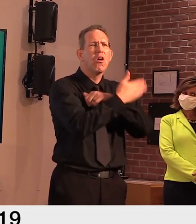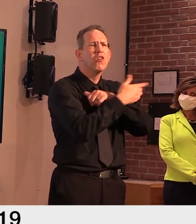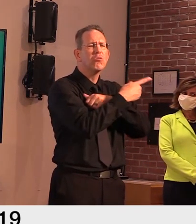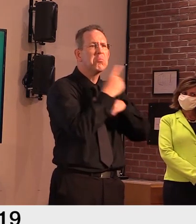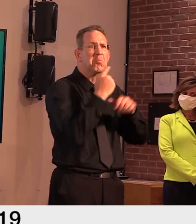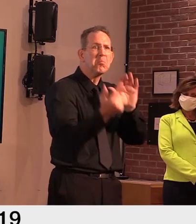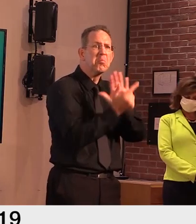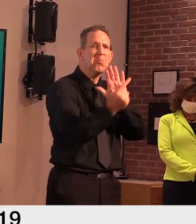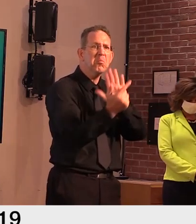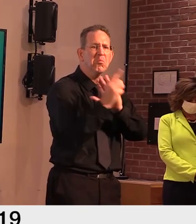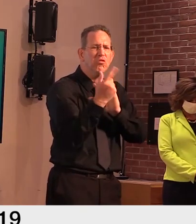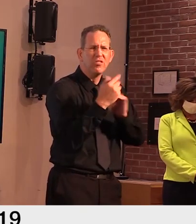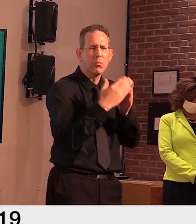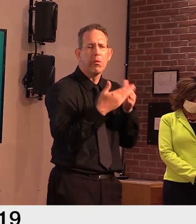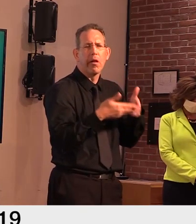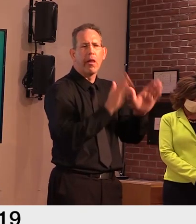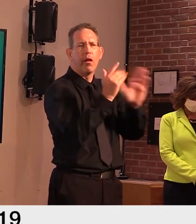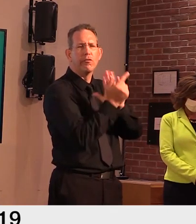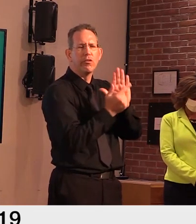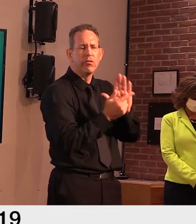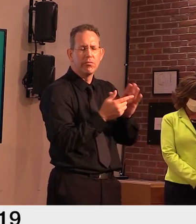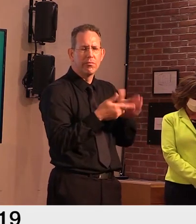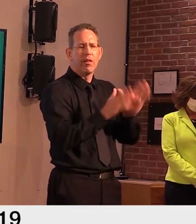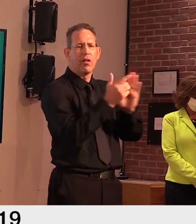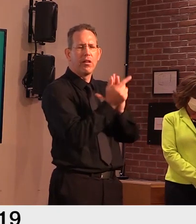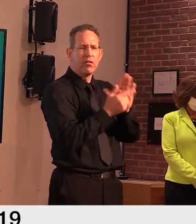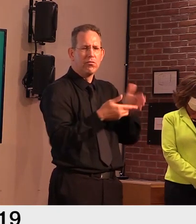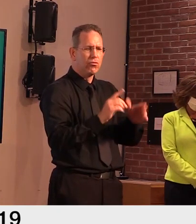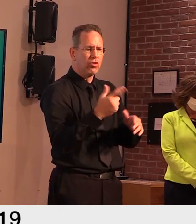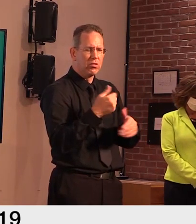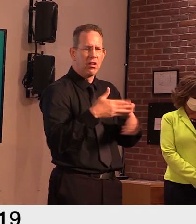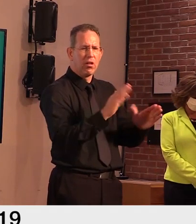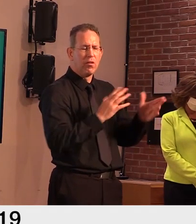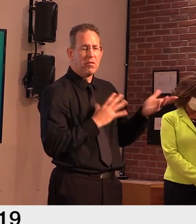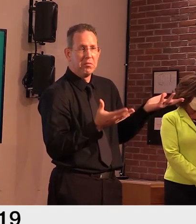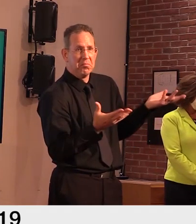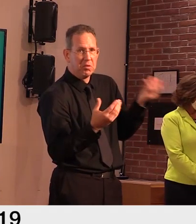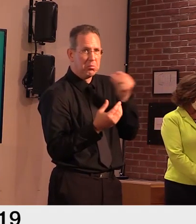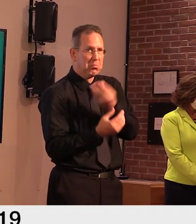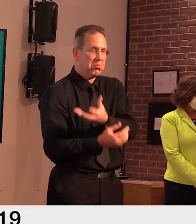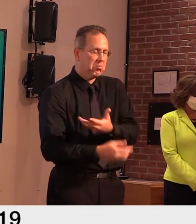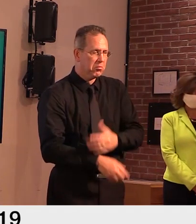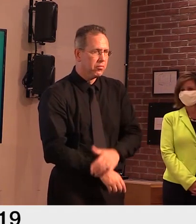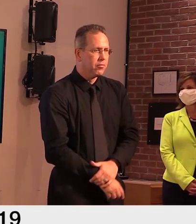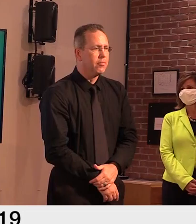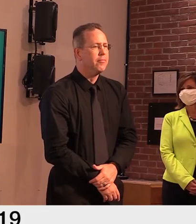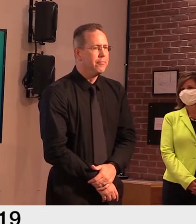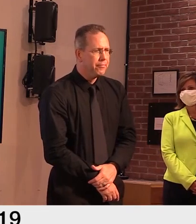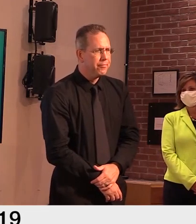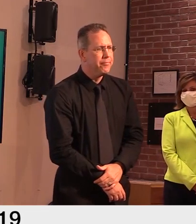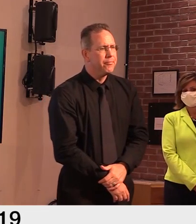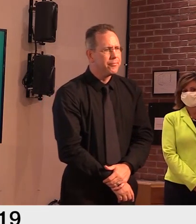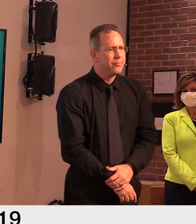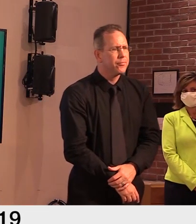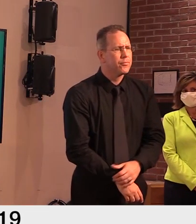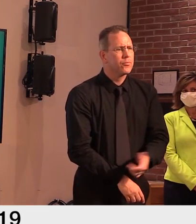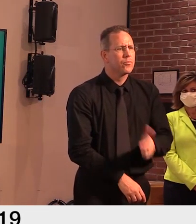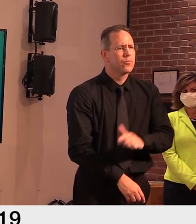Thanks. I mean, we could look at Portugal or other countries for guidance. Governor, thanks,